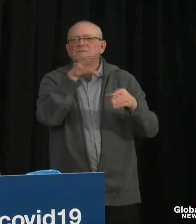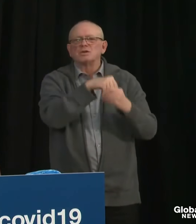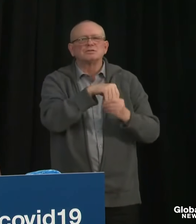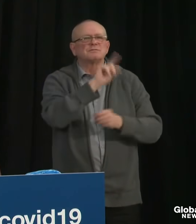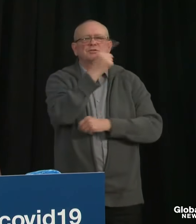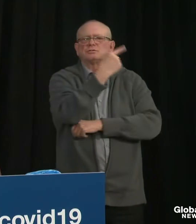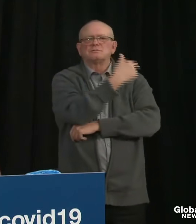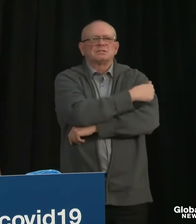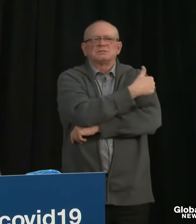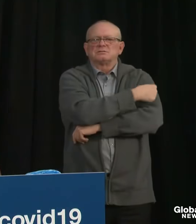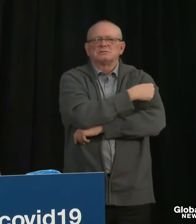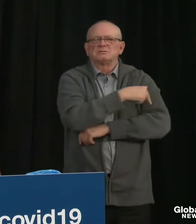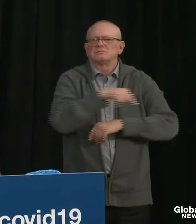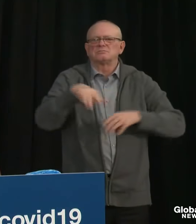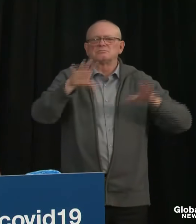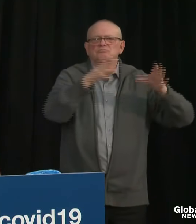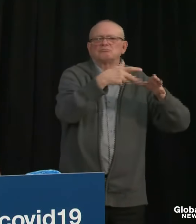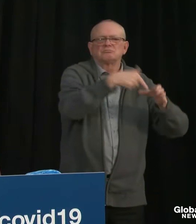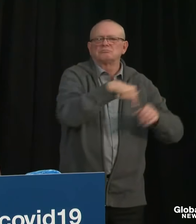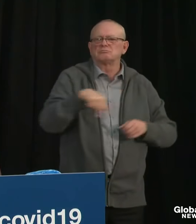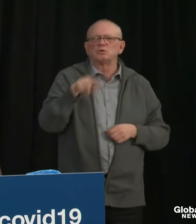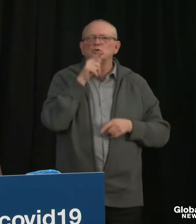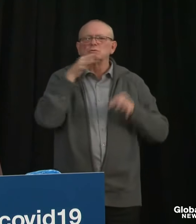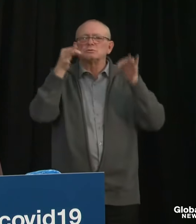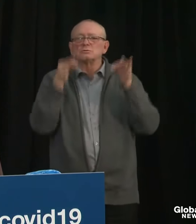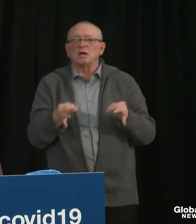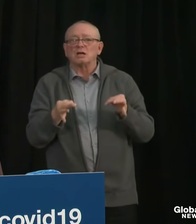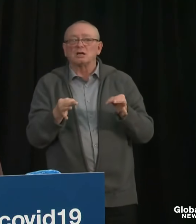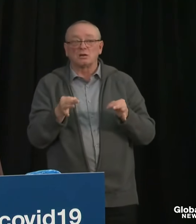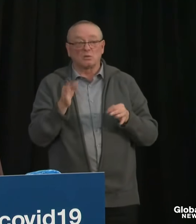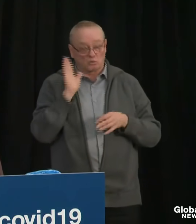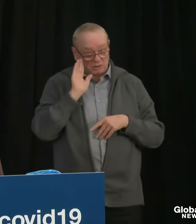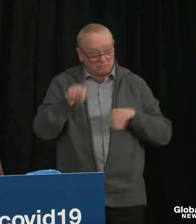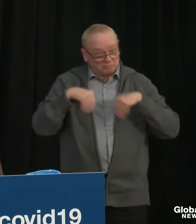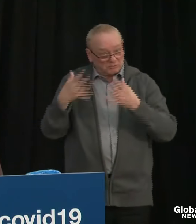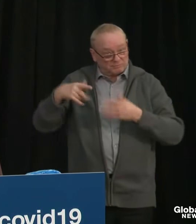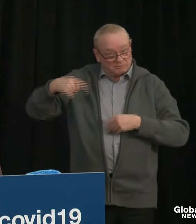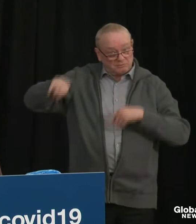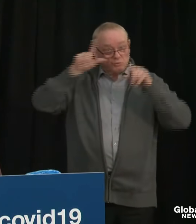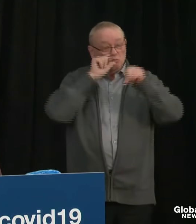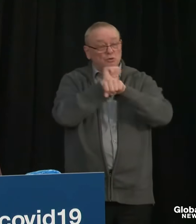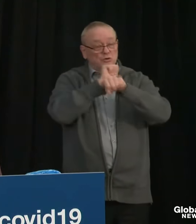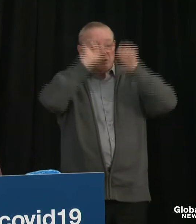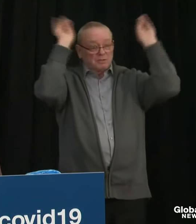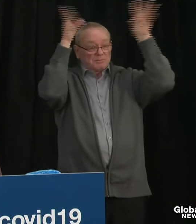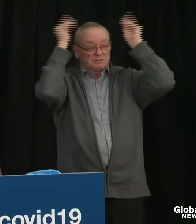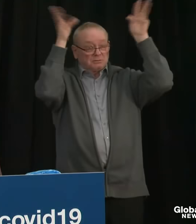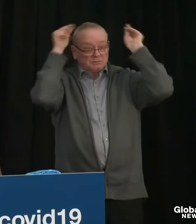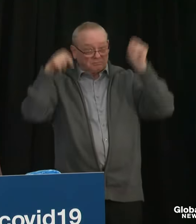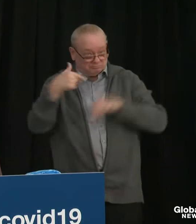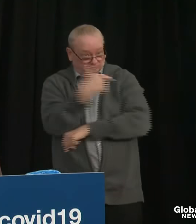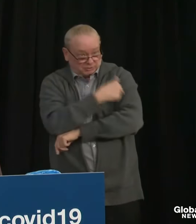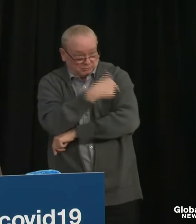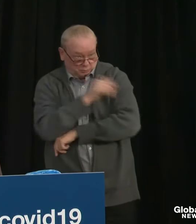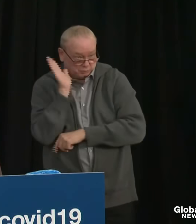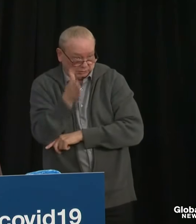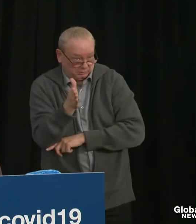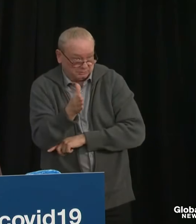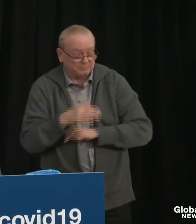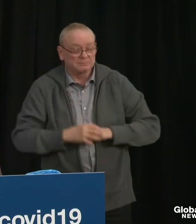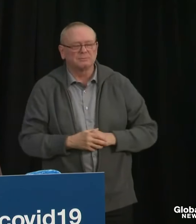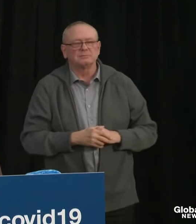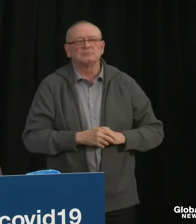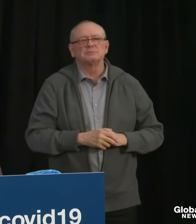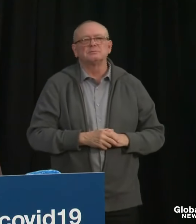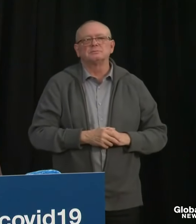decisions made about phase 2 at this point? Thanks. It's really important to know that the decisions about